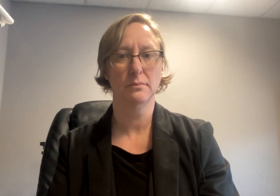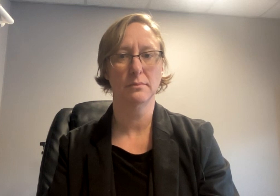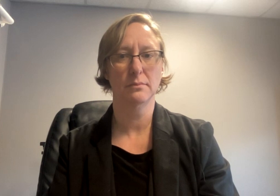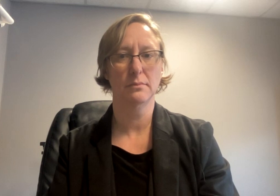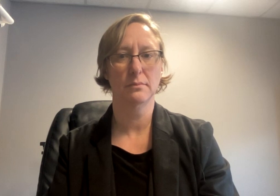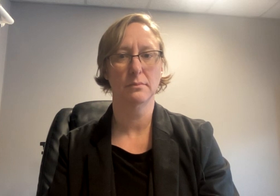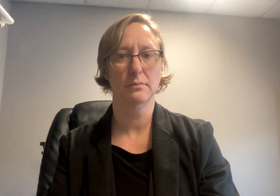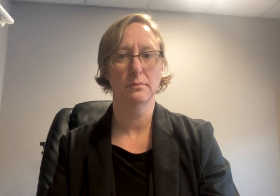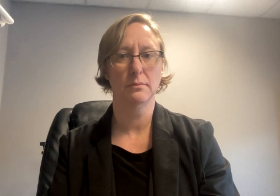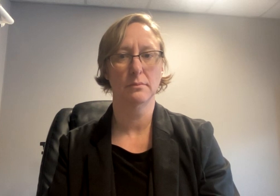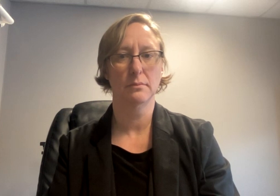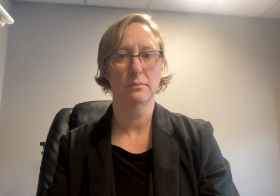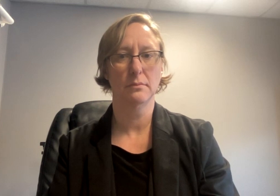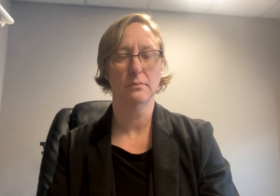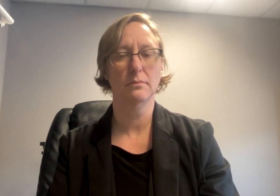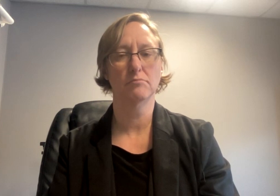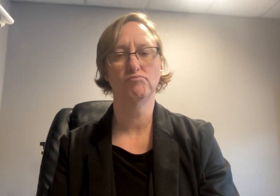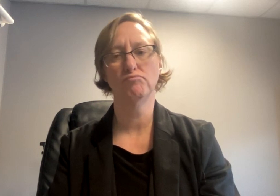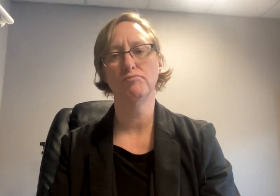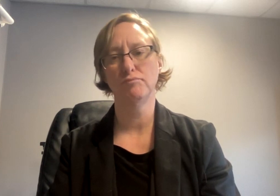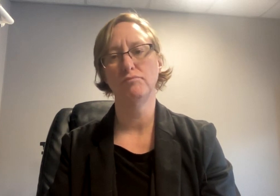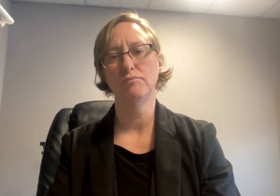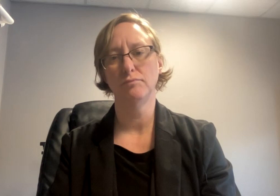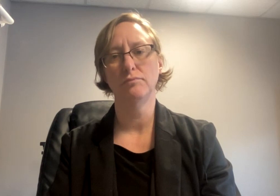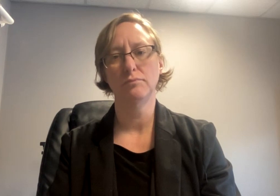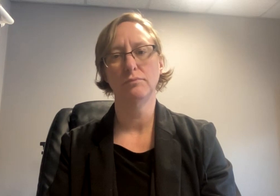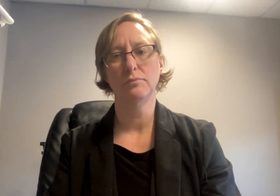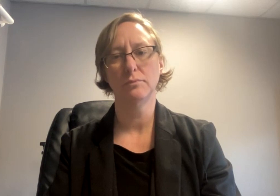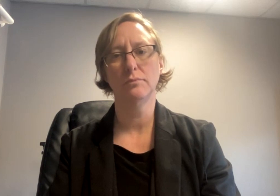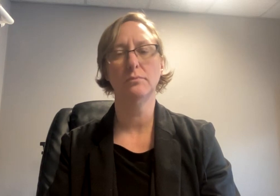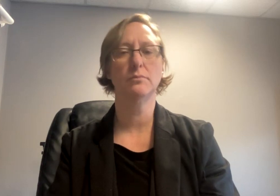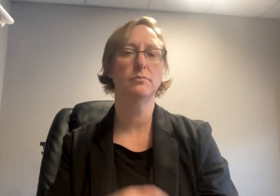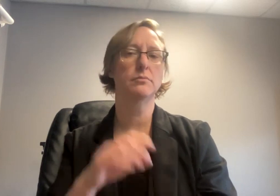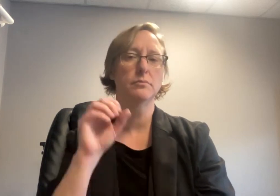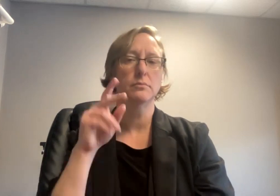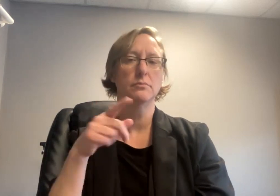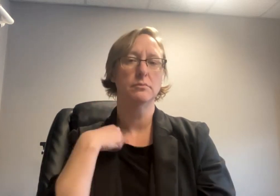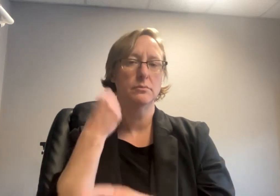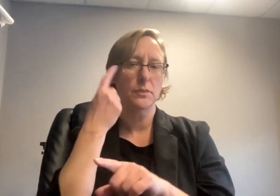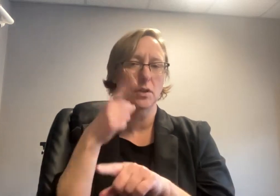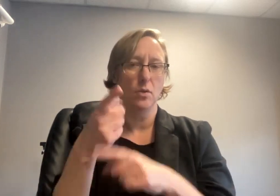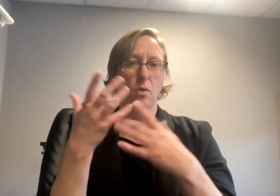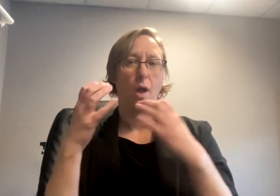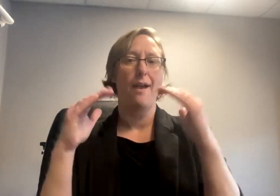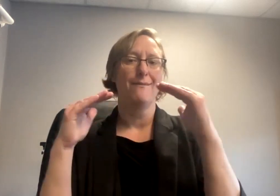for me, something that I want to make sure is more fair here.